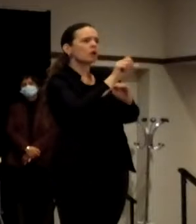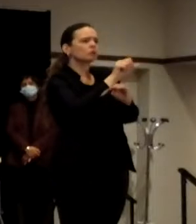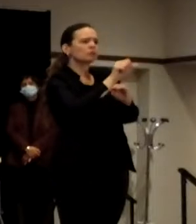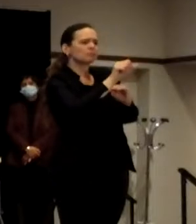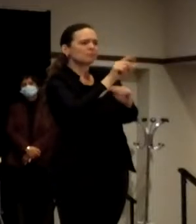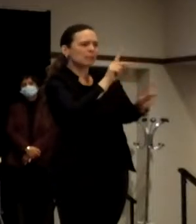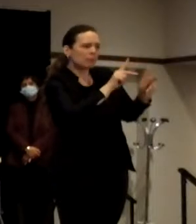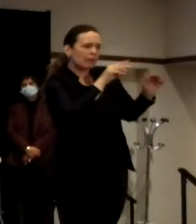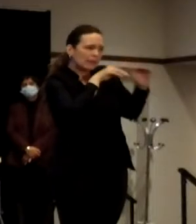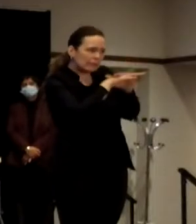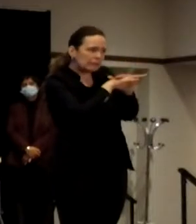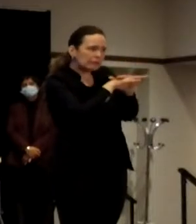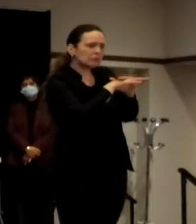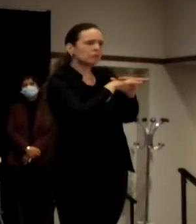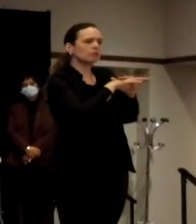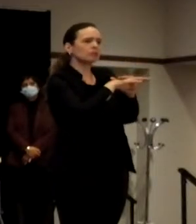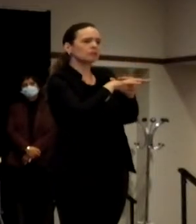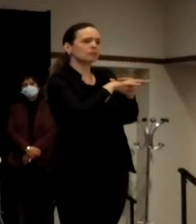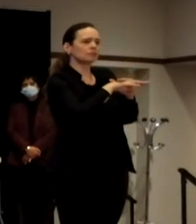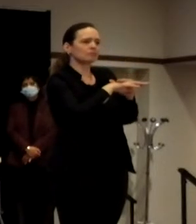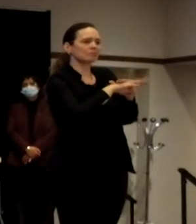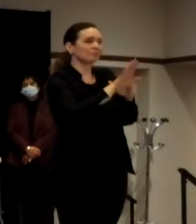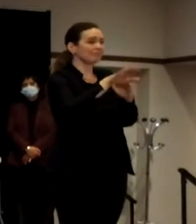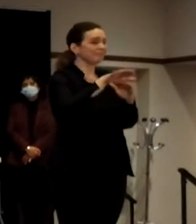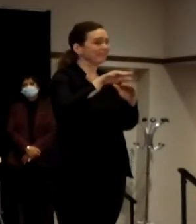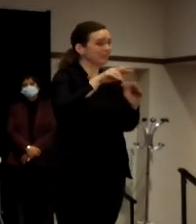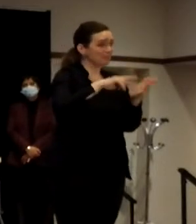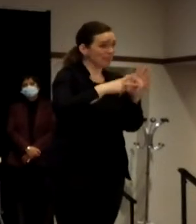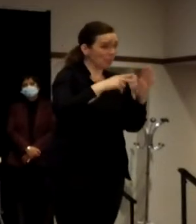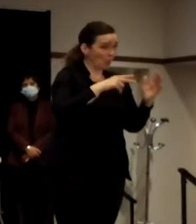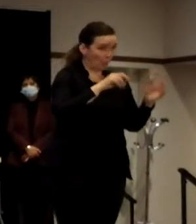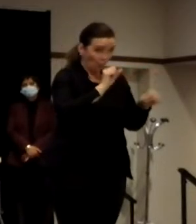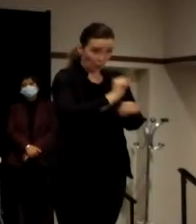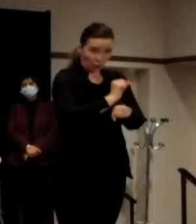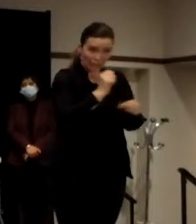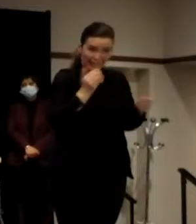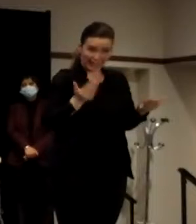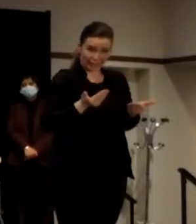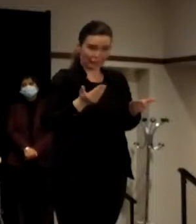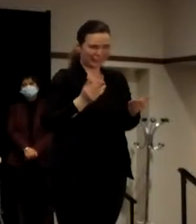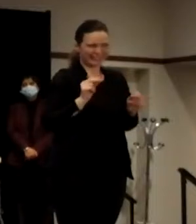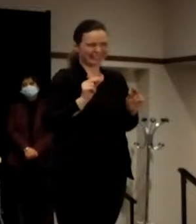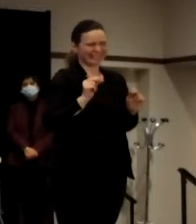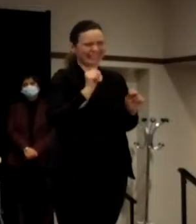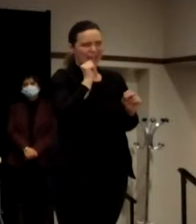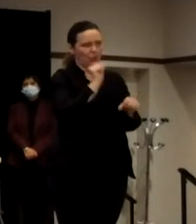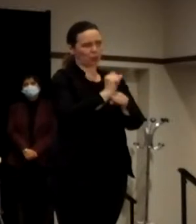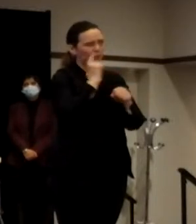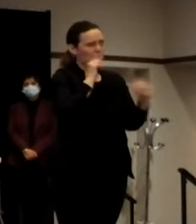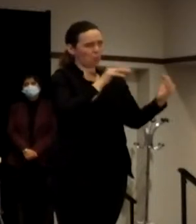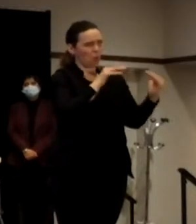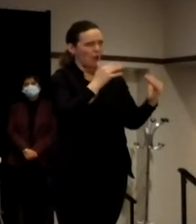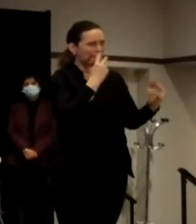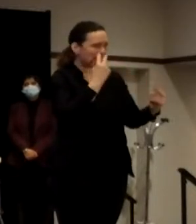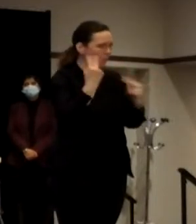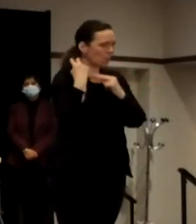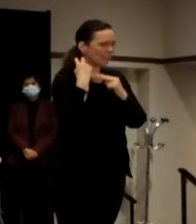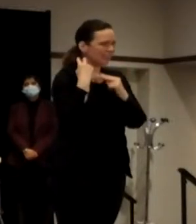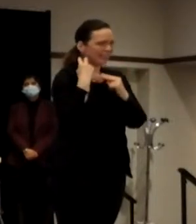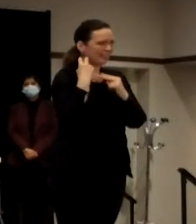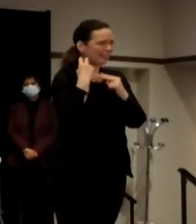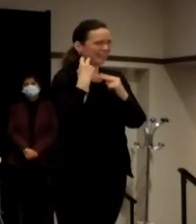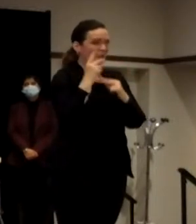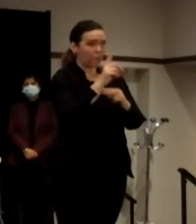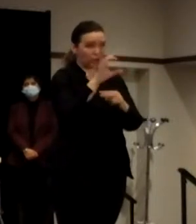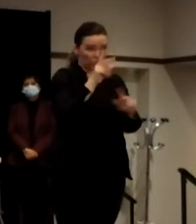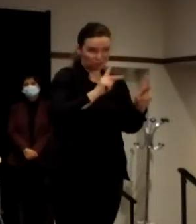that doesn't work for the War Memorial, right? It just doesn't even, it's not even worth going through the process for 100 people there. If you want to do 10%